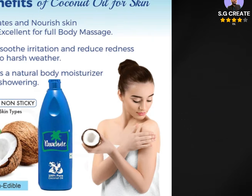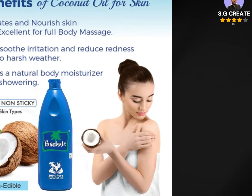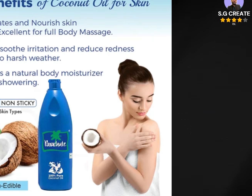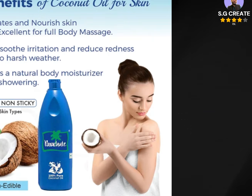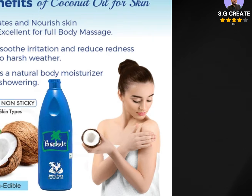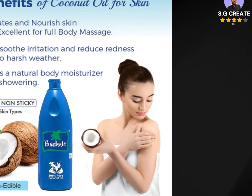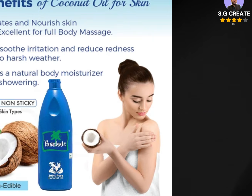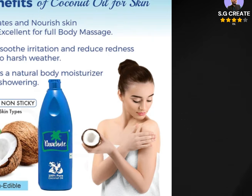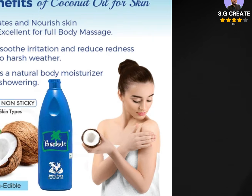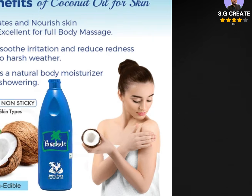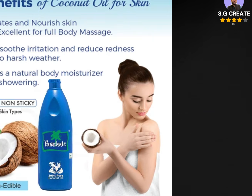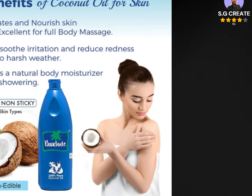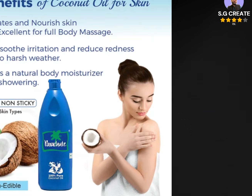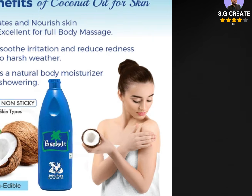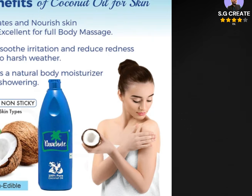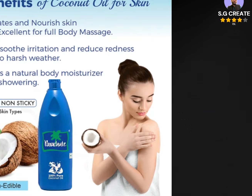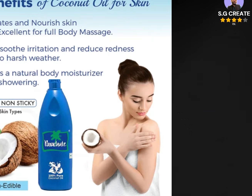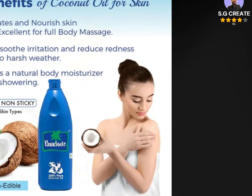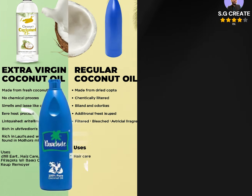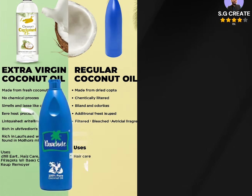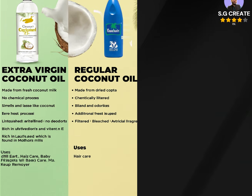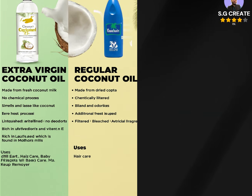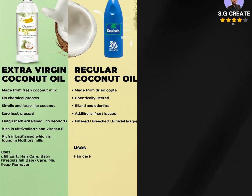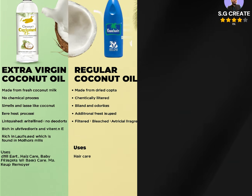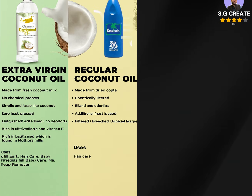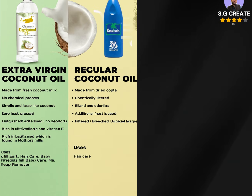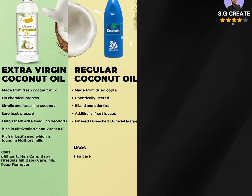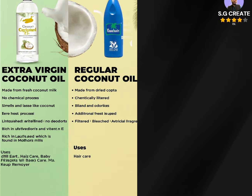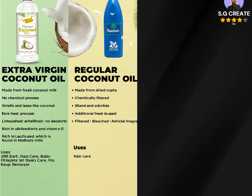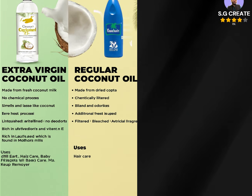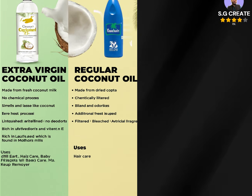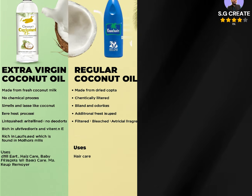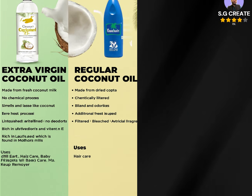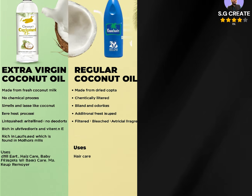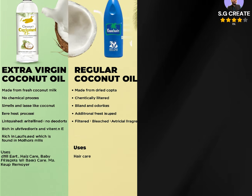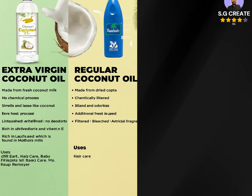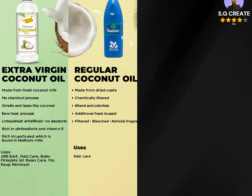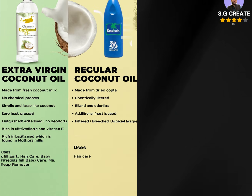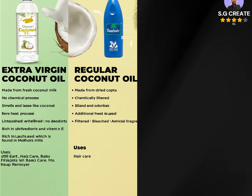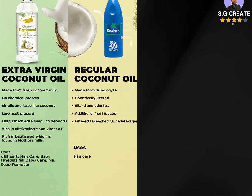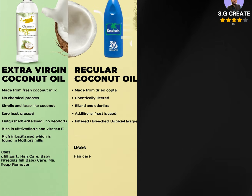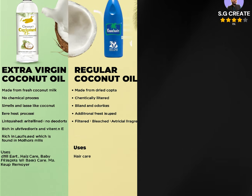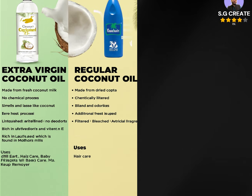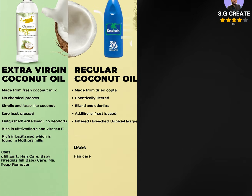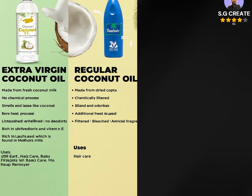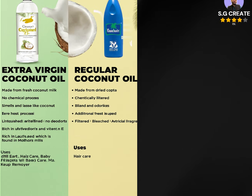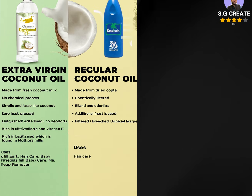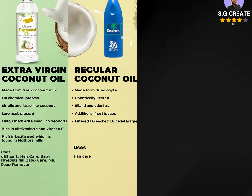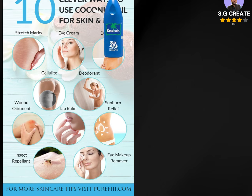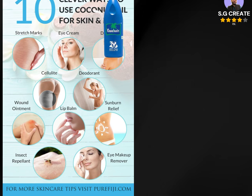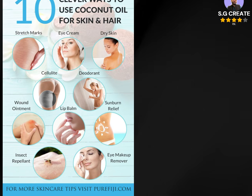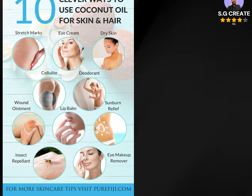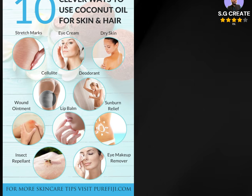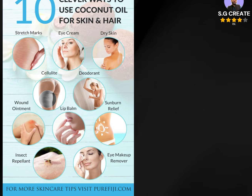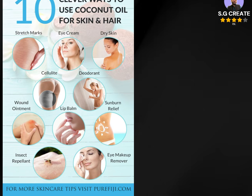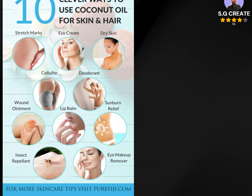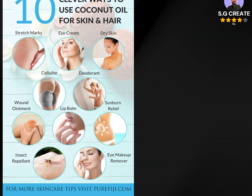shine. The deep conditioning that occurs overnight helps lock in moisture, smoothing the hair cuticle and leaving your hair with a